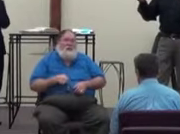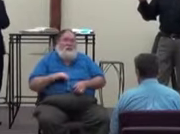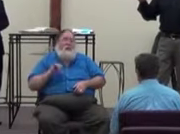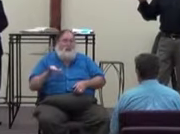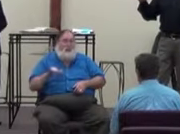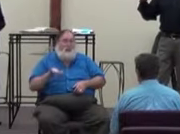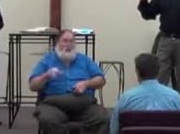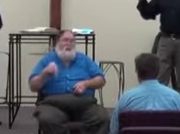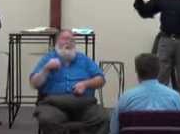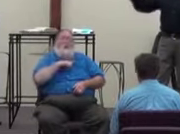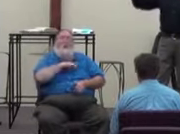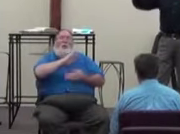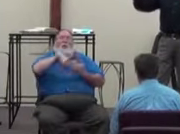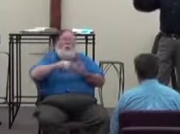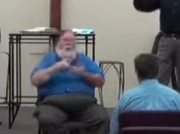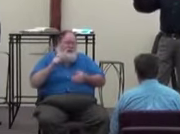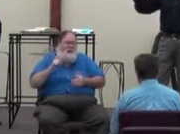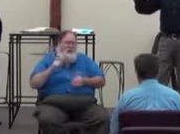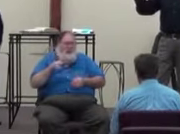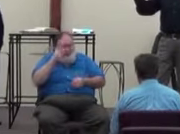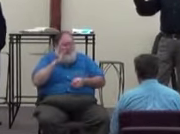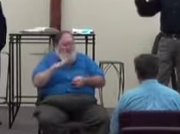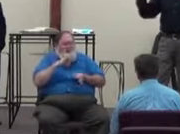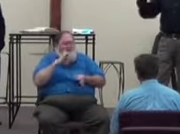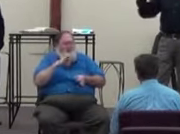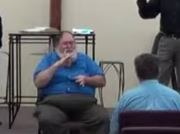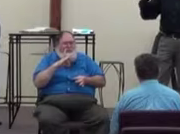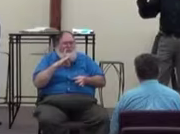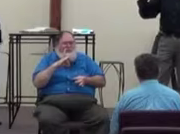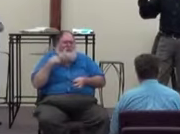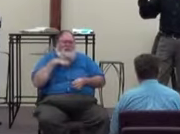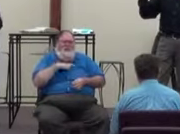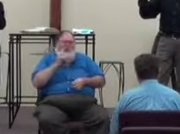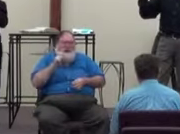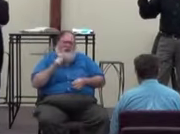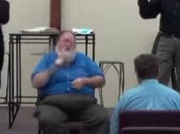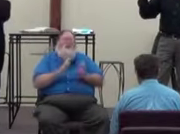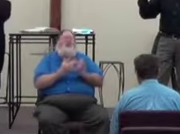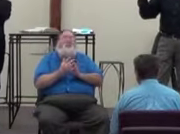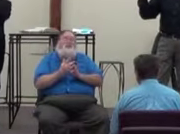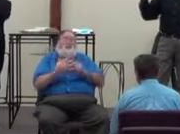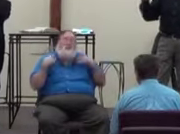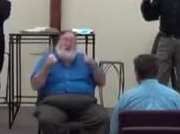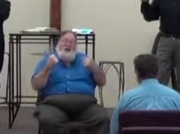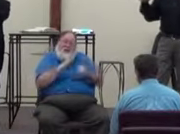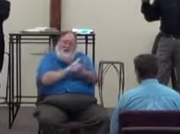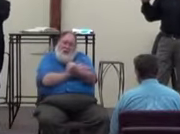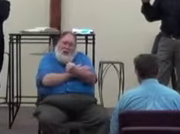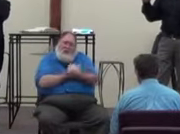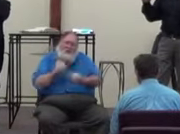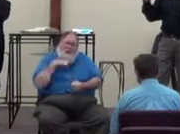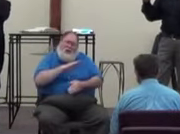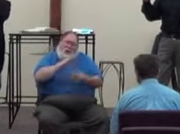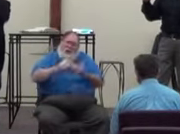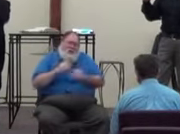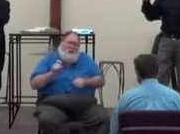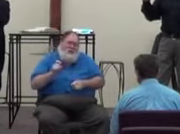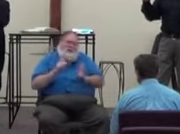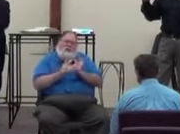We all need the Spirit of God. We all need Jesus' healing power. We all need